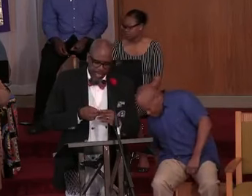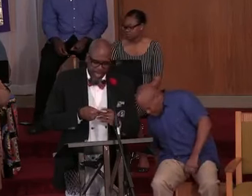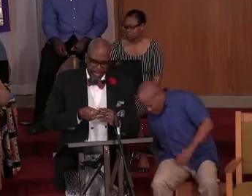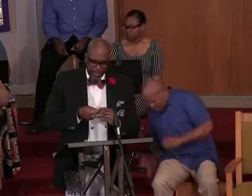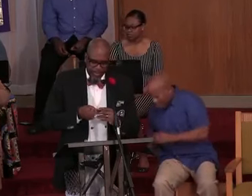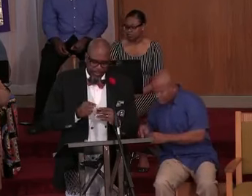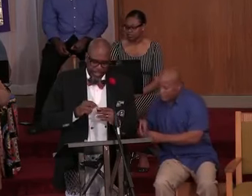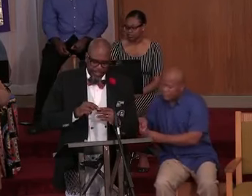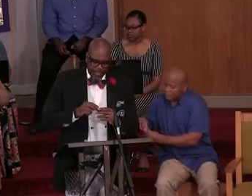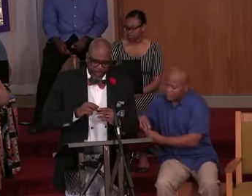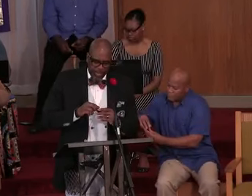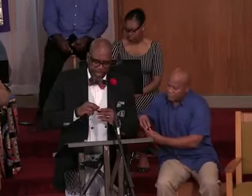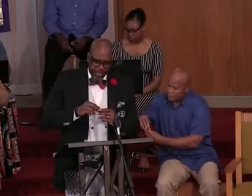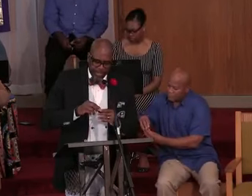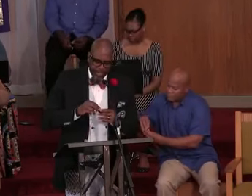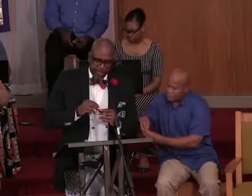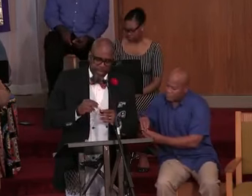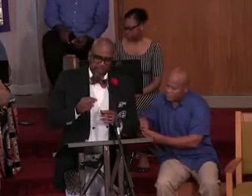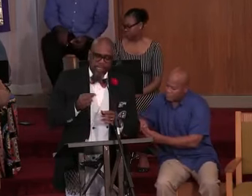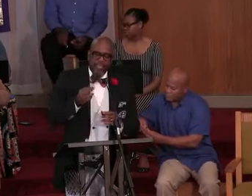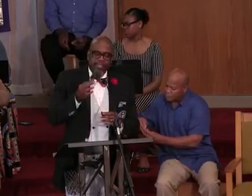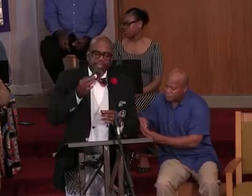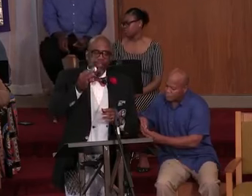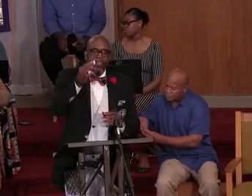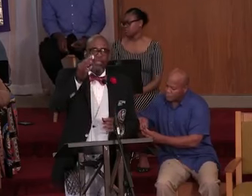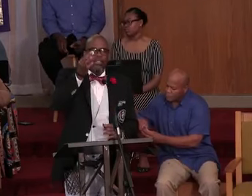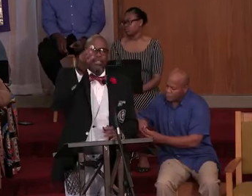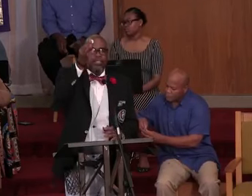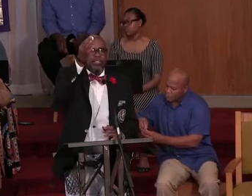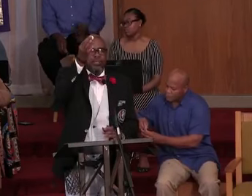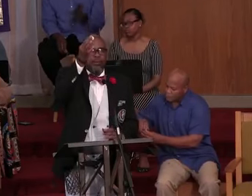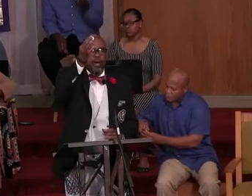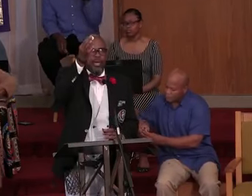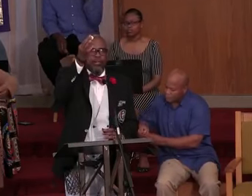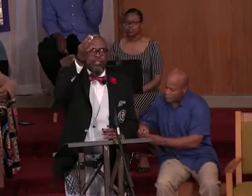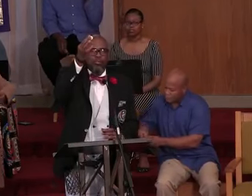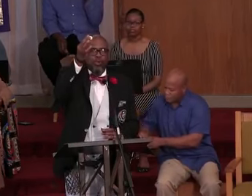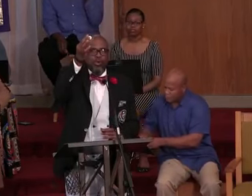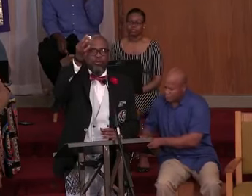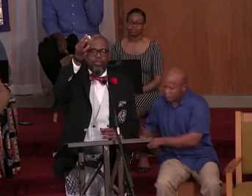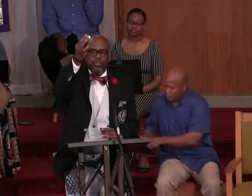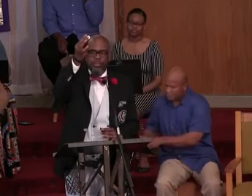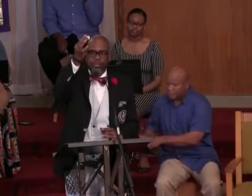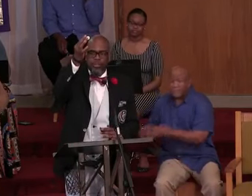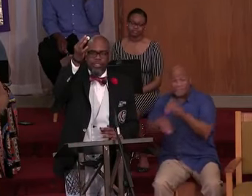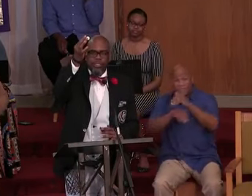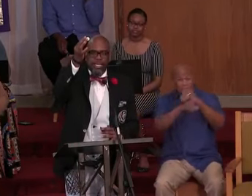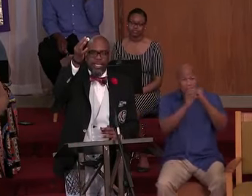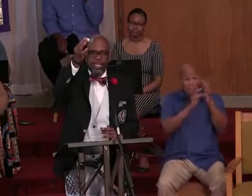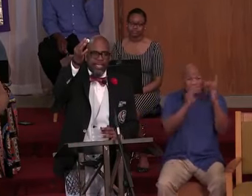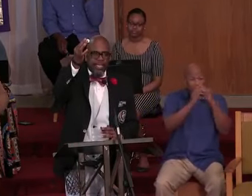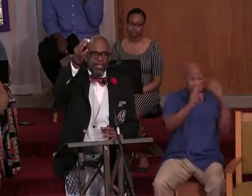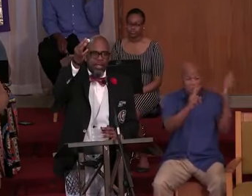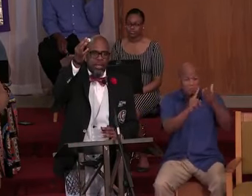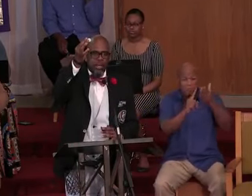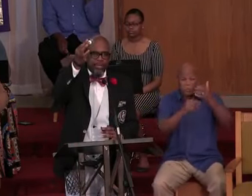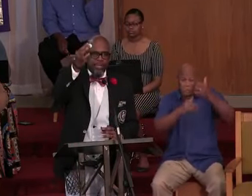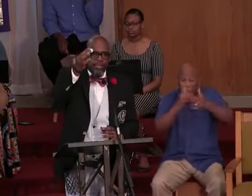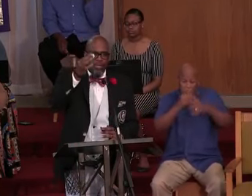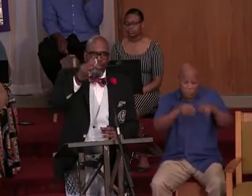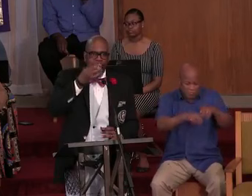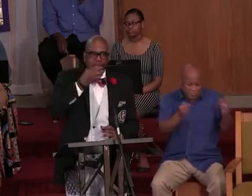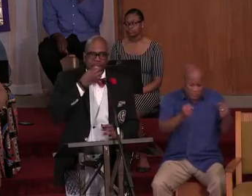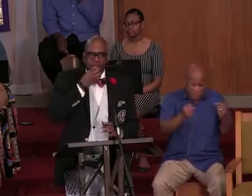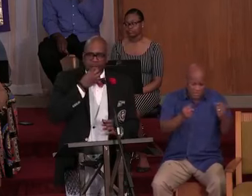On the night he was betrayed, he took bread, blessed it, said, "This is my body, which is broken for you. Take, eat all of